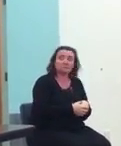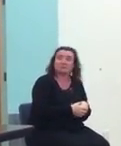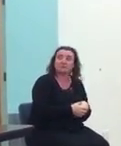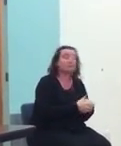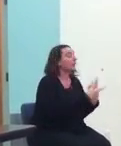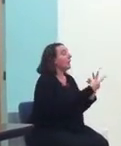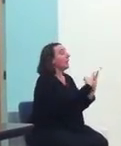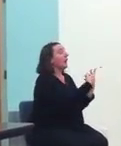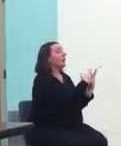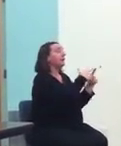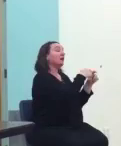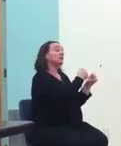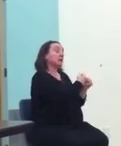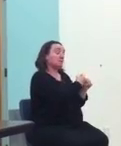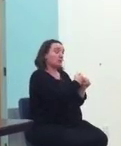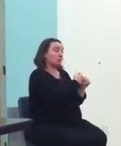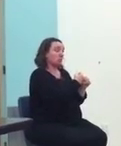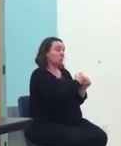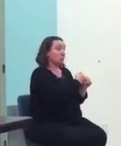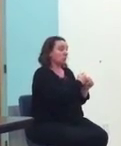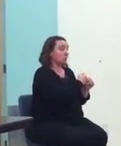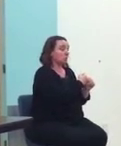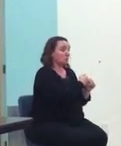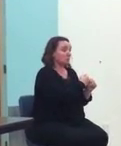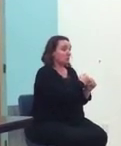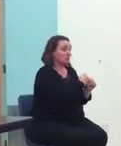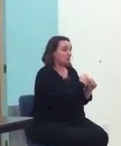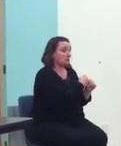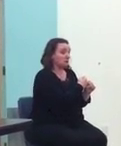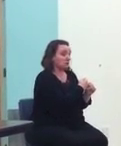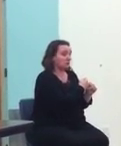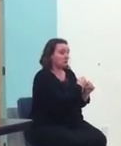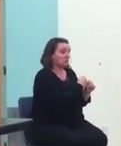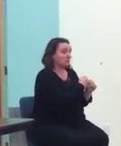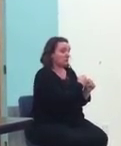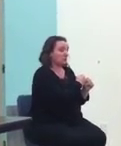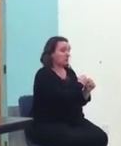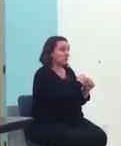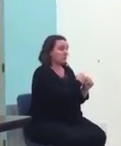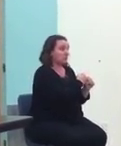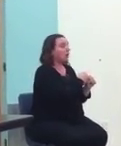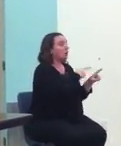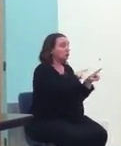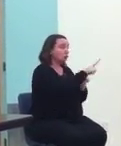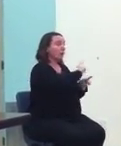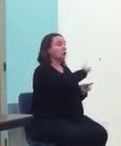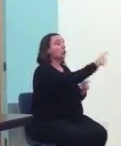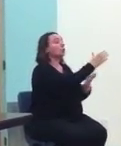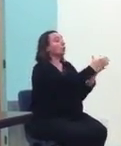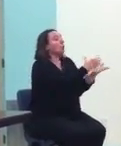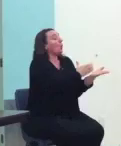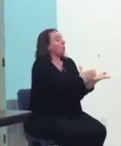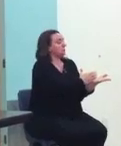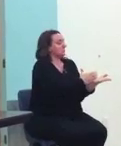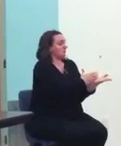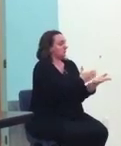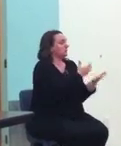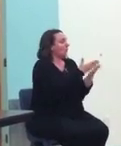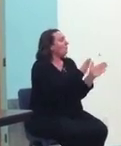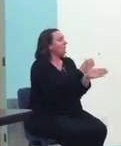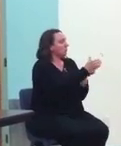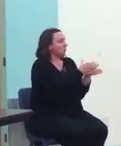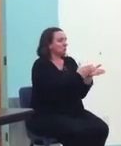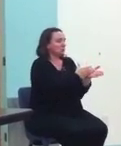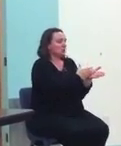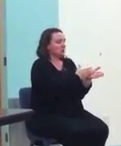Another person wanted to apply to do a course, an open entry course in education. She was told she couldn't do